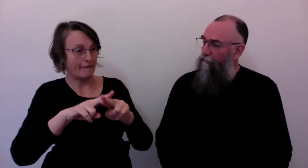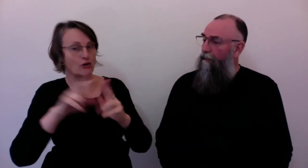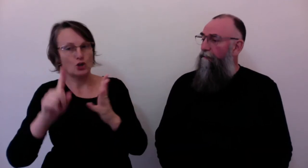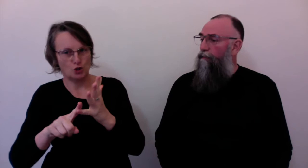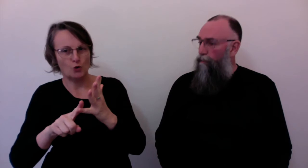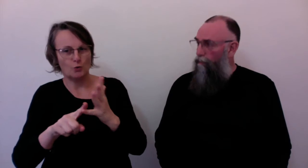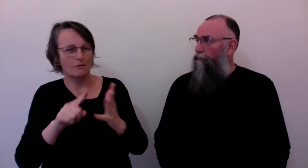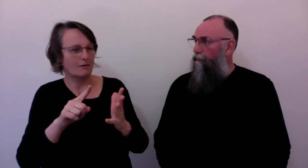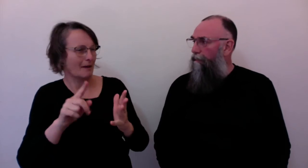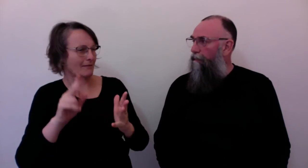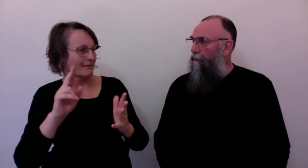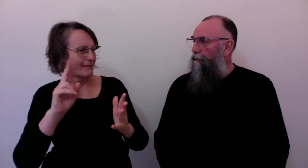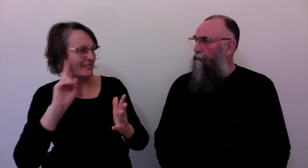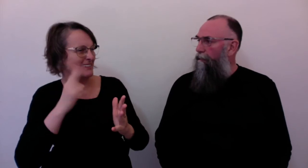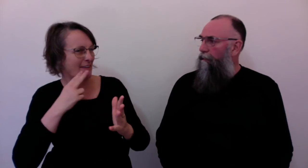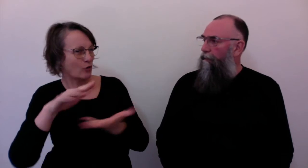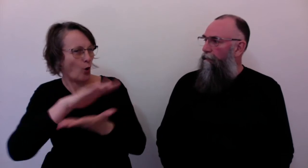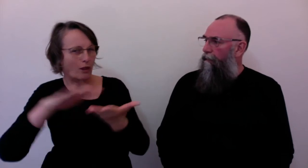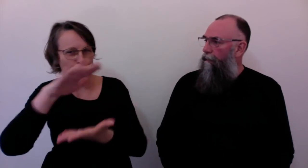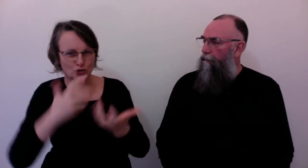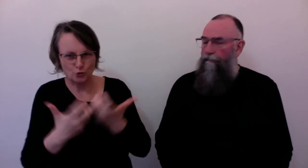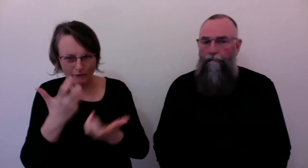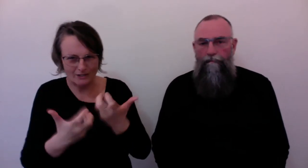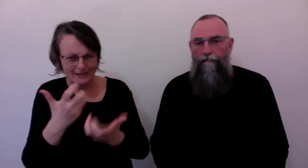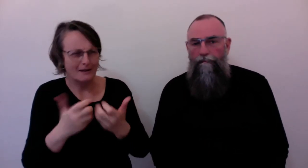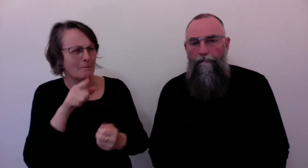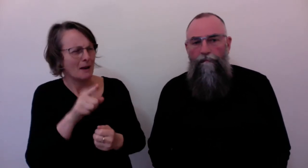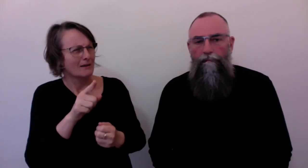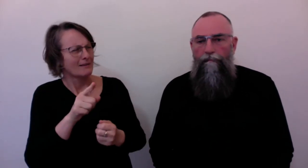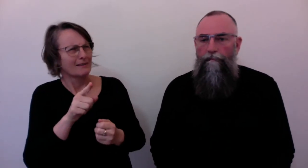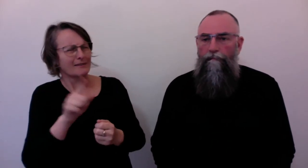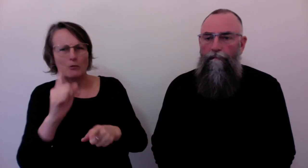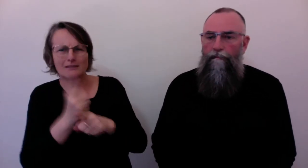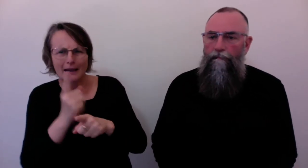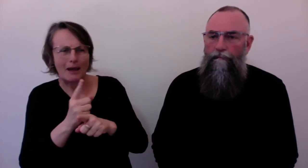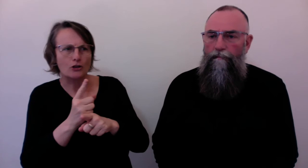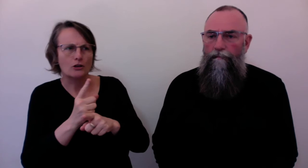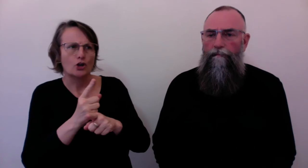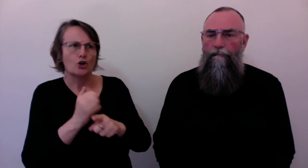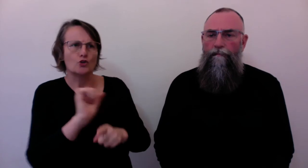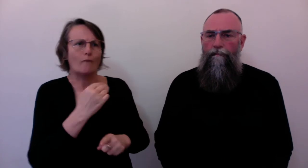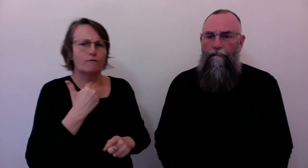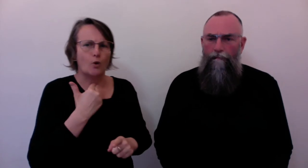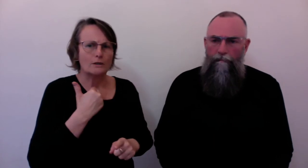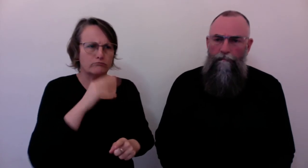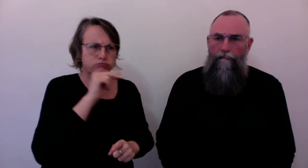college. But there is this thing around using your voice, not using your voice, using your true voice, being, you know, Auslan sign